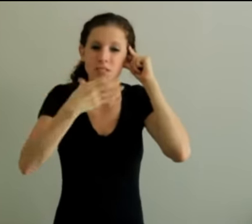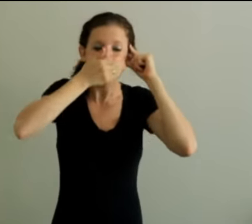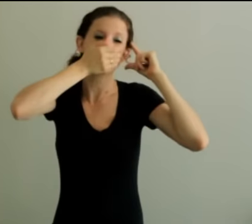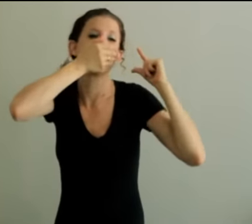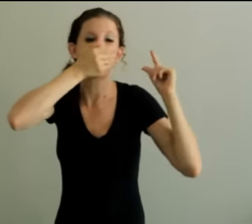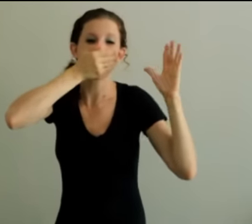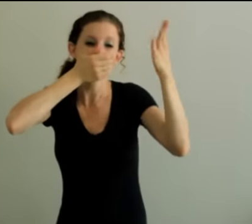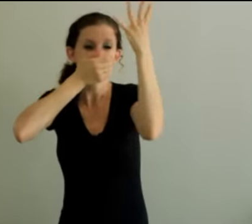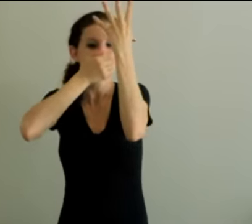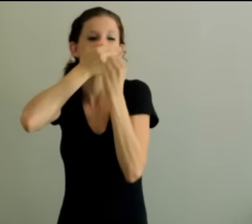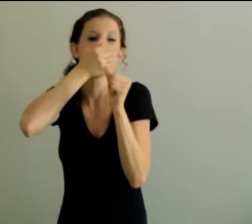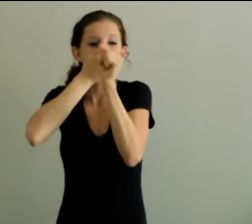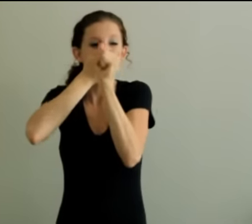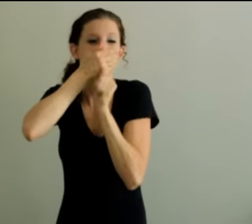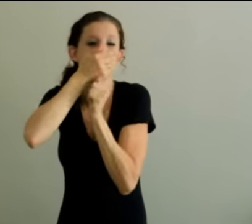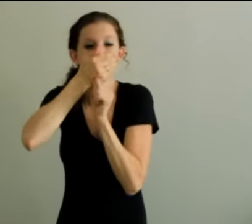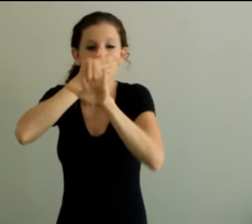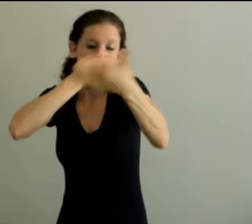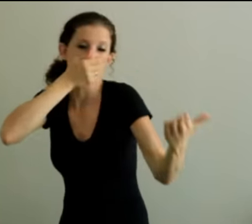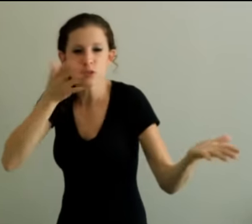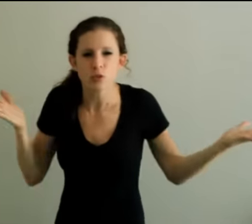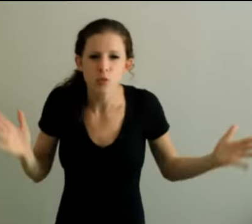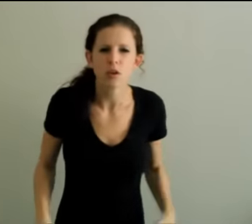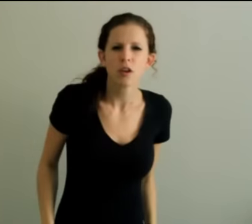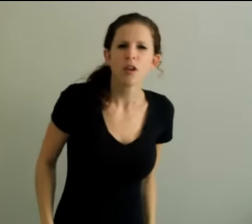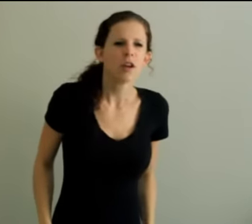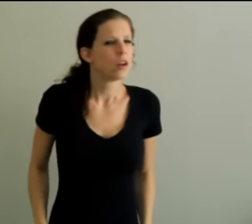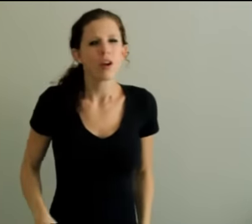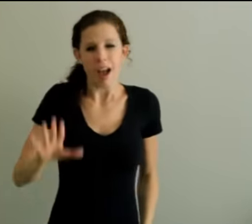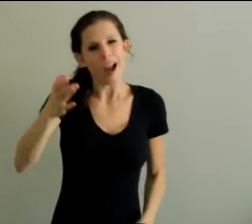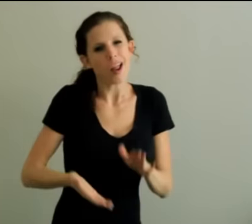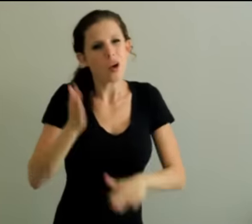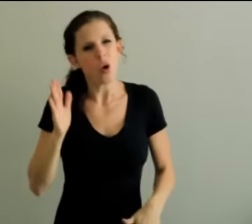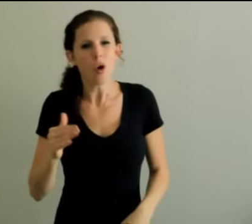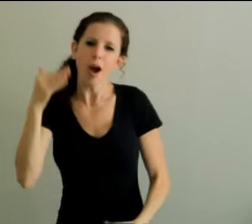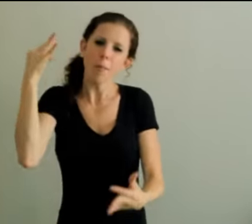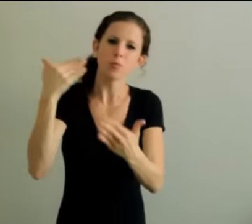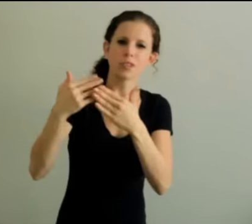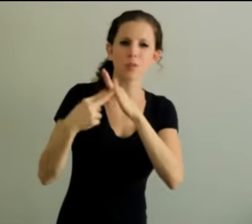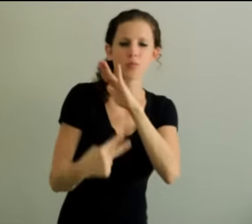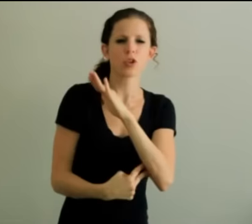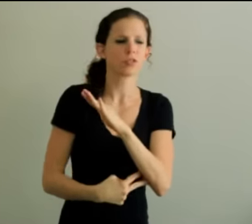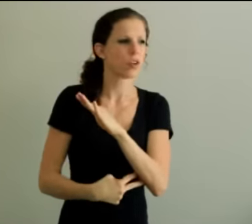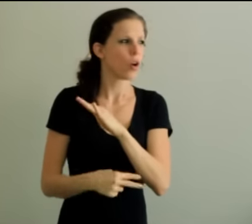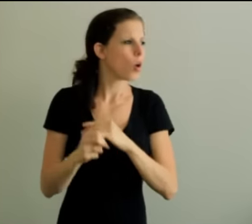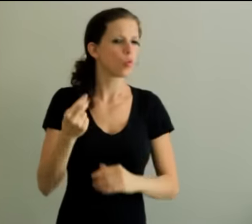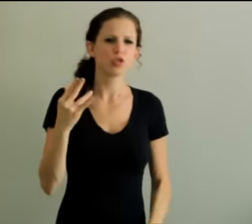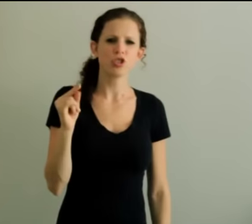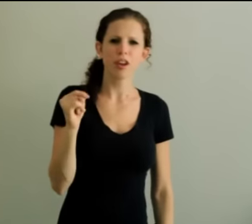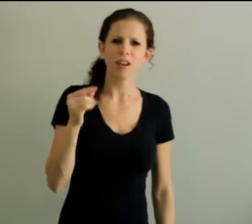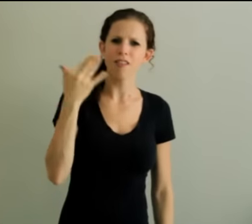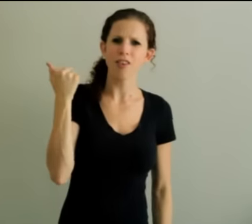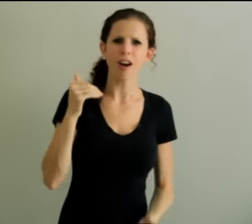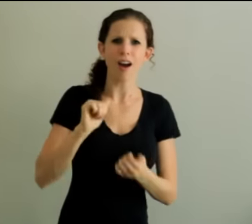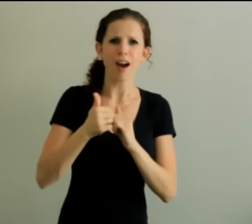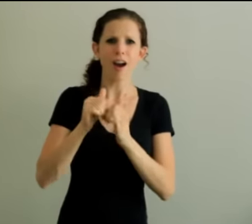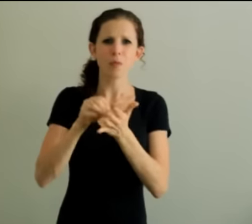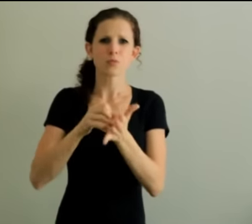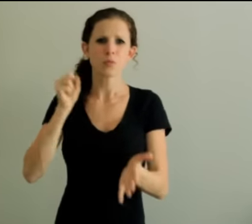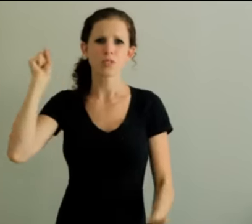Cause if she suffocates She'll suffer more And then she'll die too Well Gotta go I'm almost at the bridge now Oh shit I forgot Am I